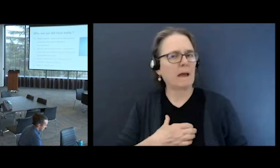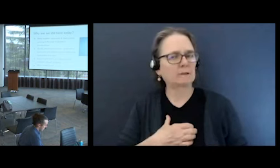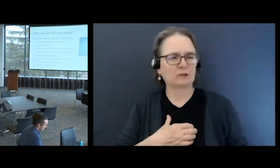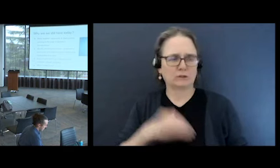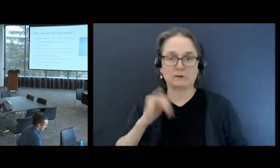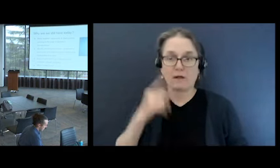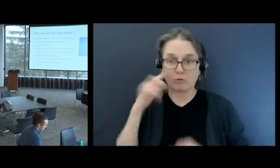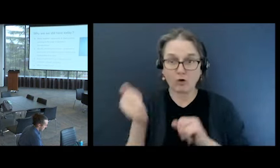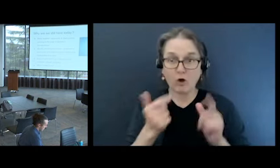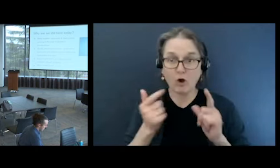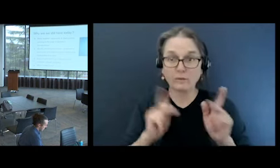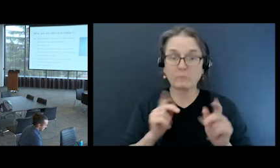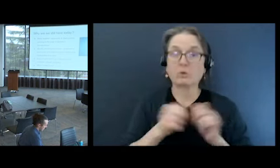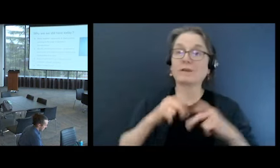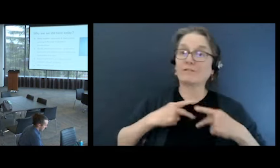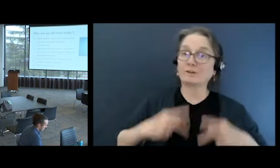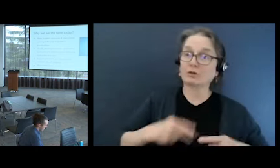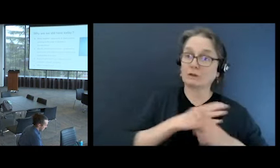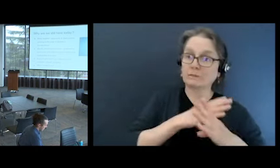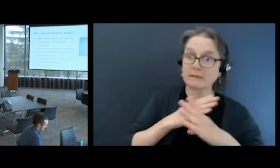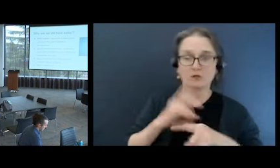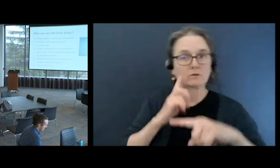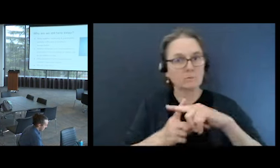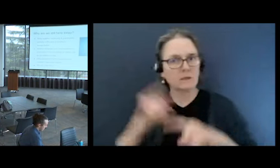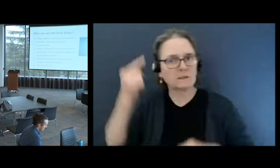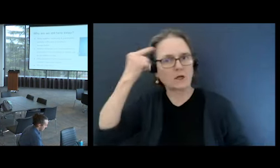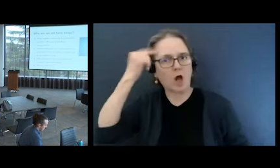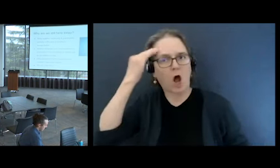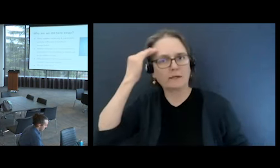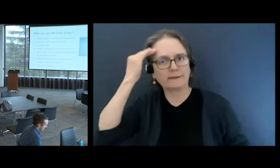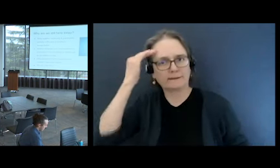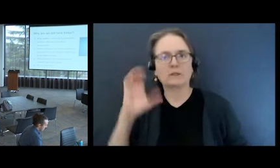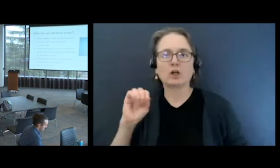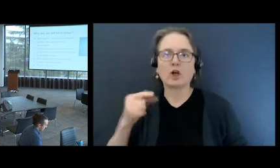cognitive. So I look forward to sharing that as well.